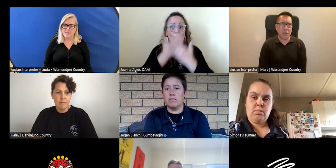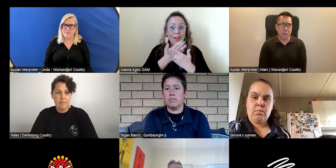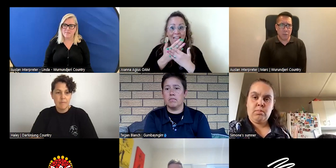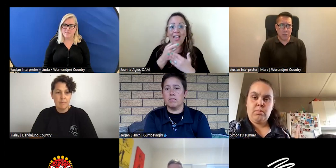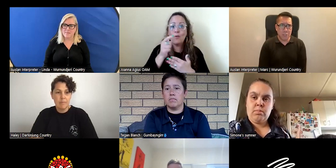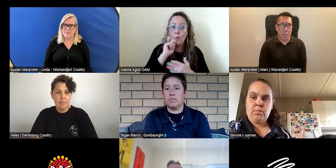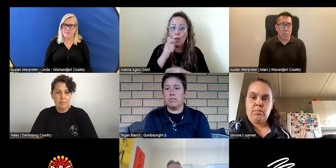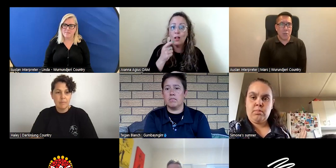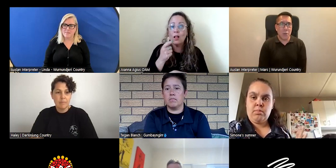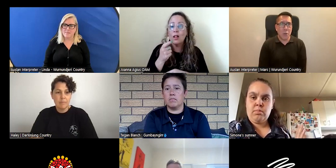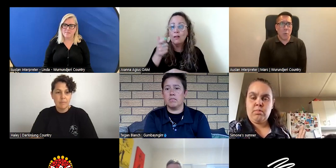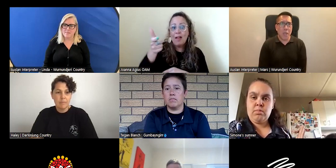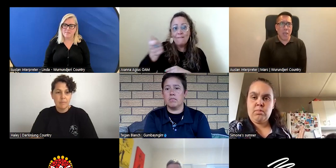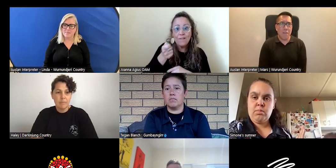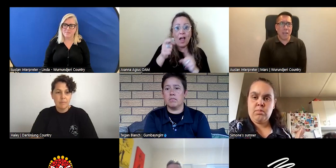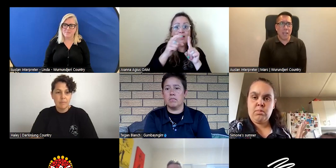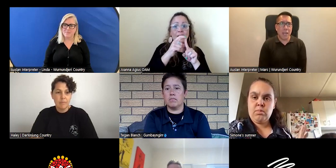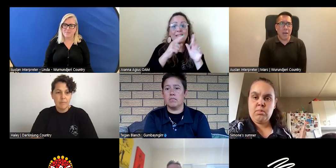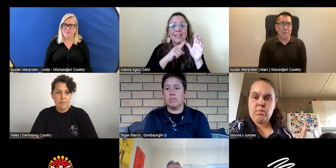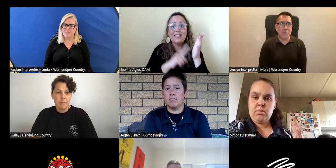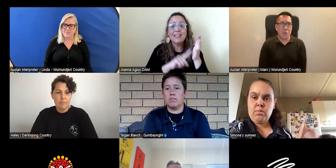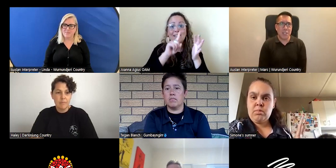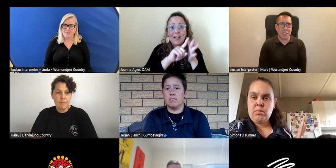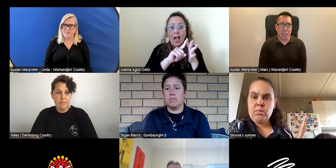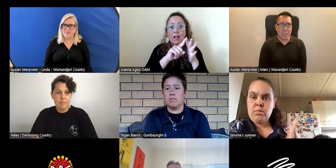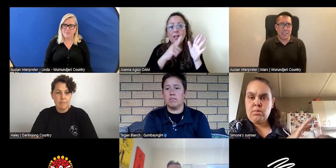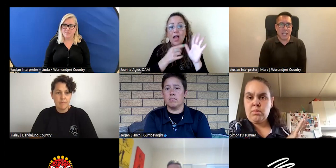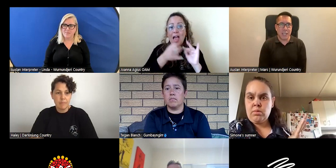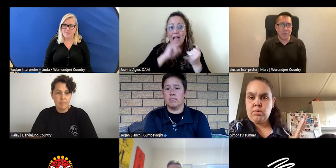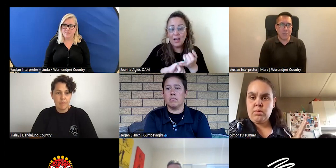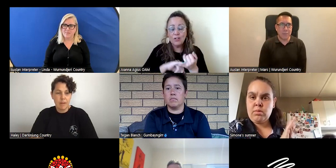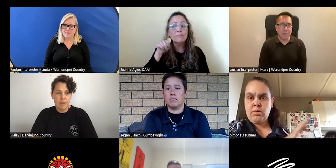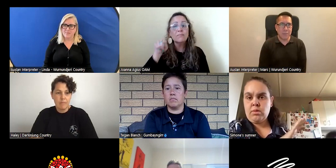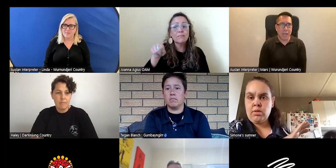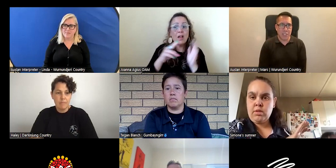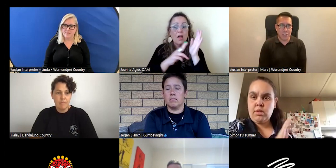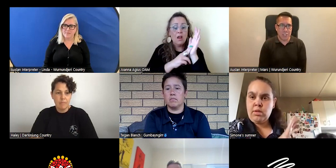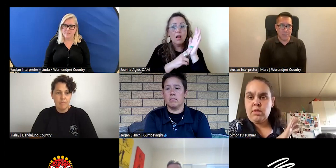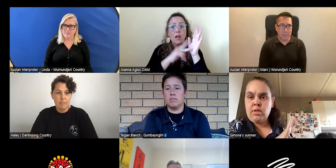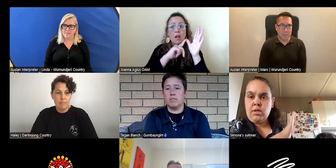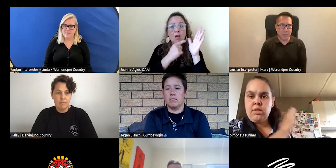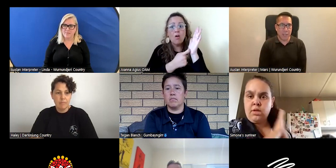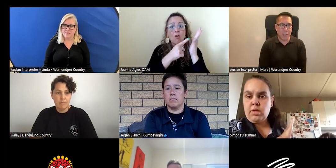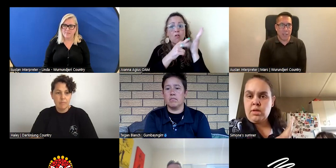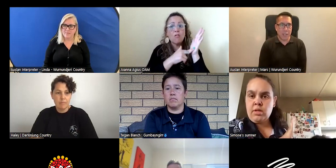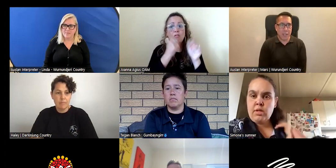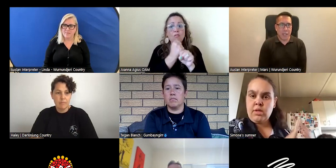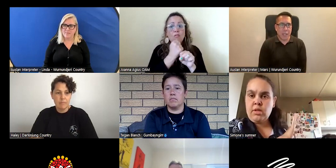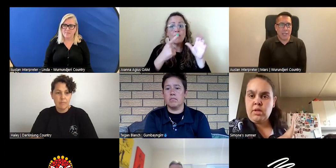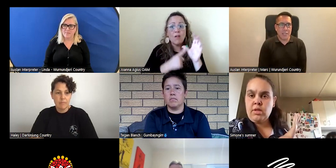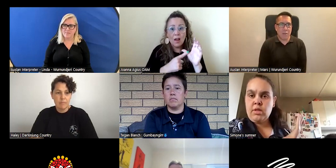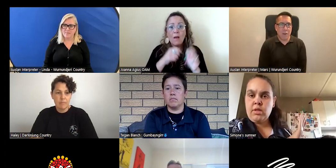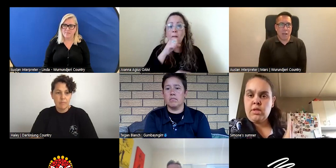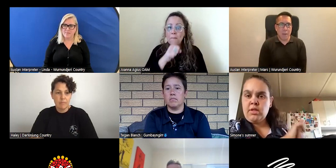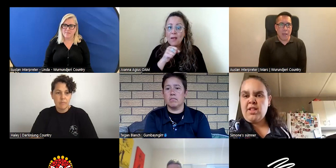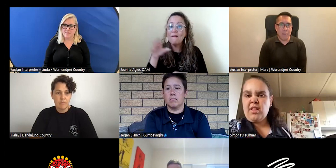really confused. So we have a special guest tonight, Dale Agius.